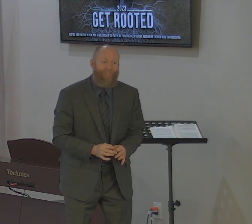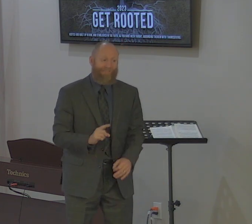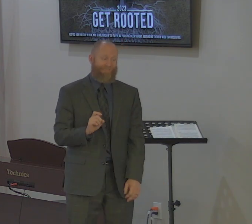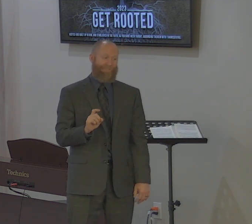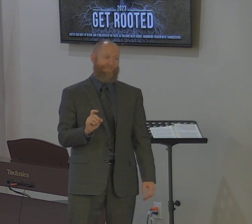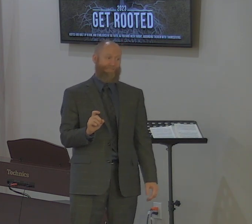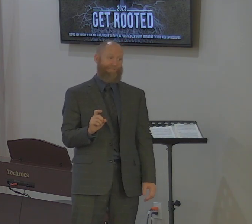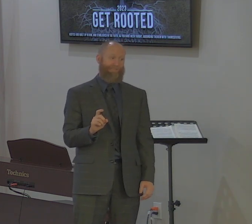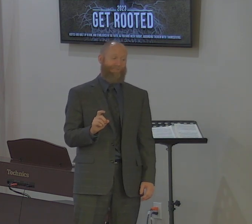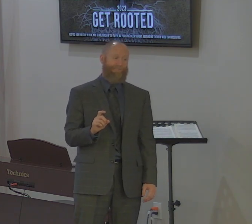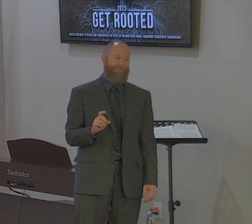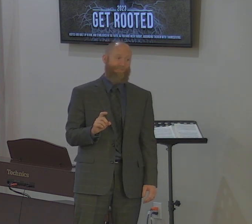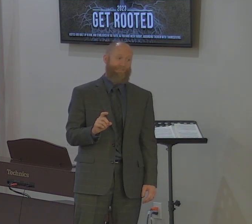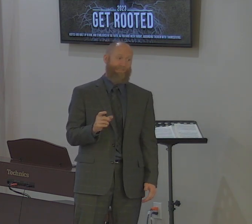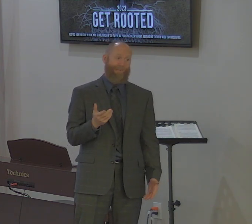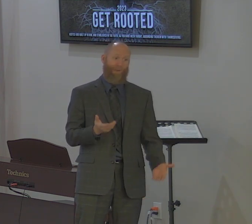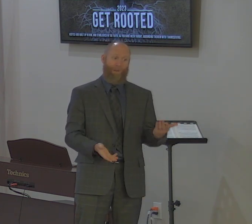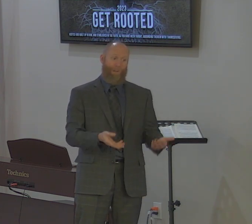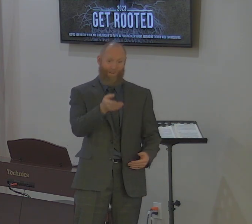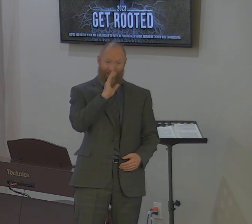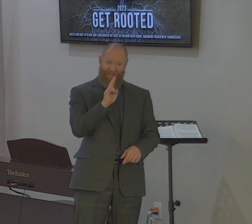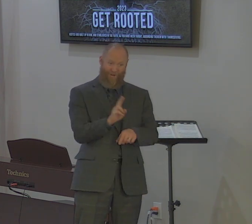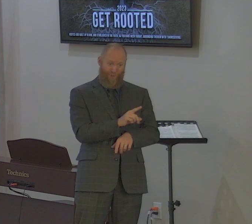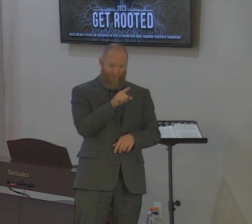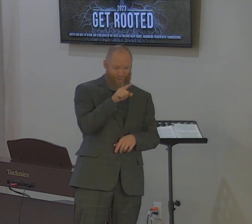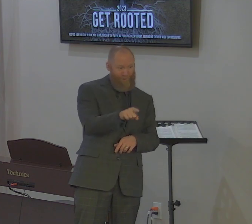Maybe that's how God can get the most glory out of your life.